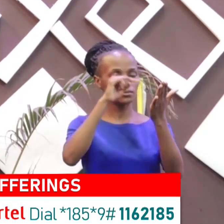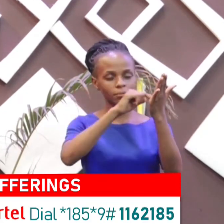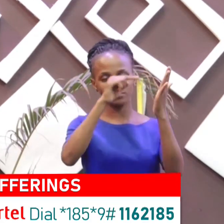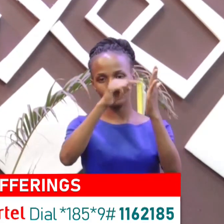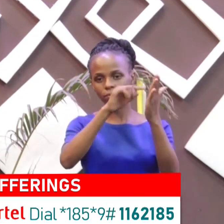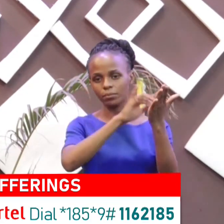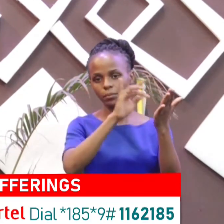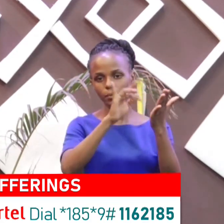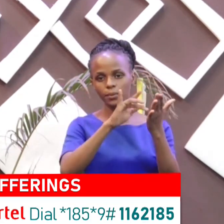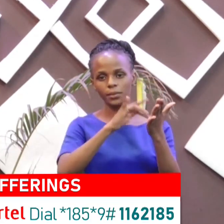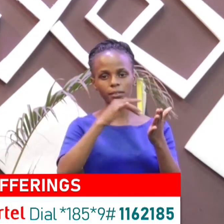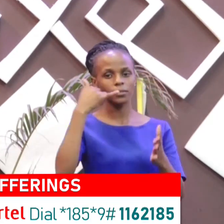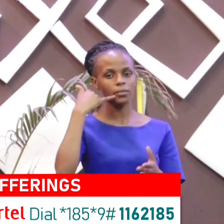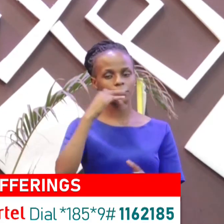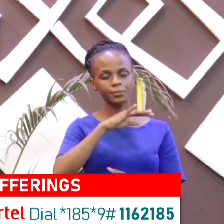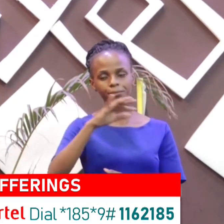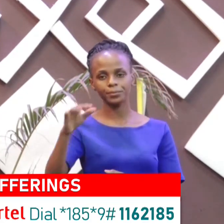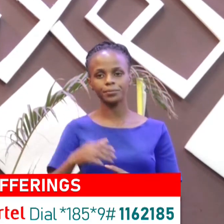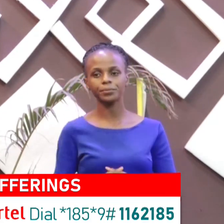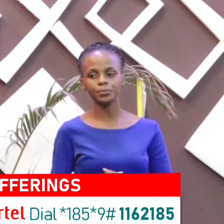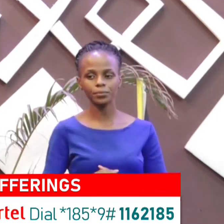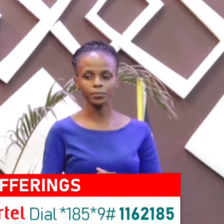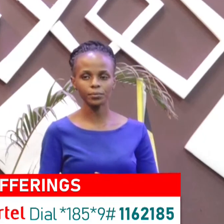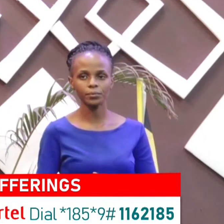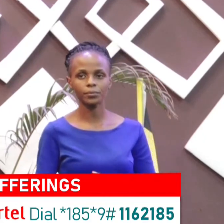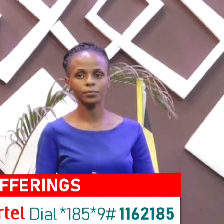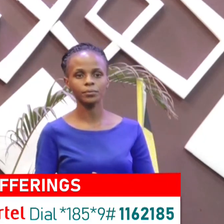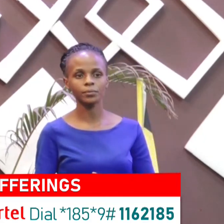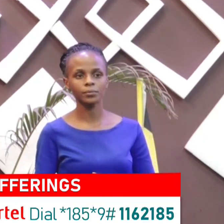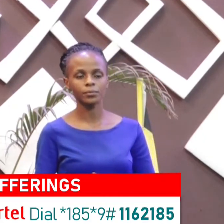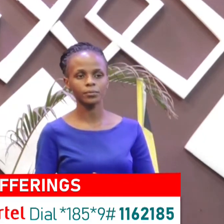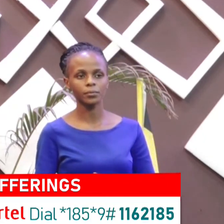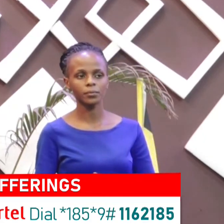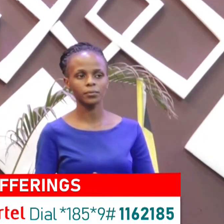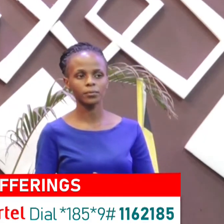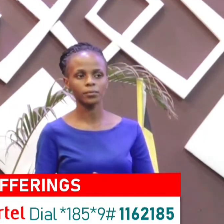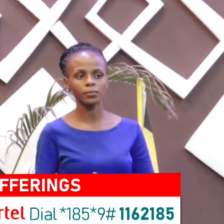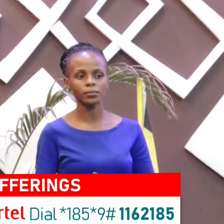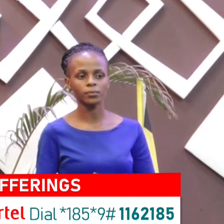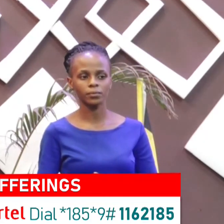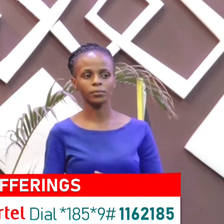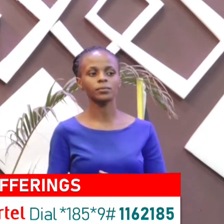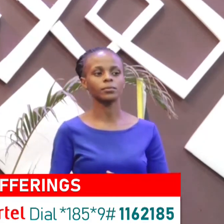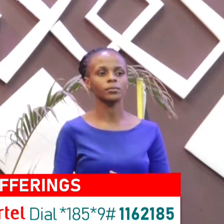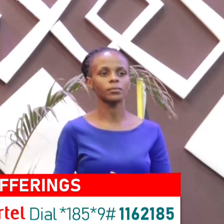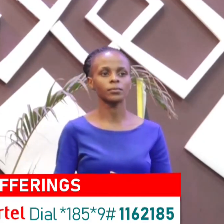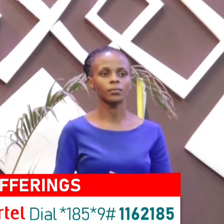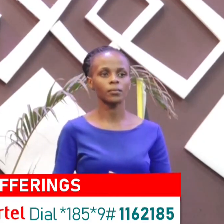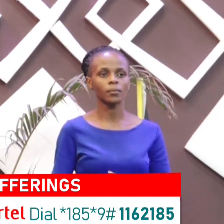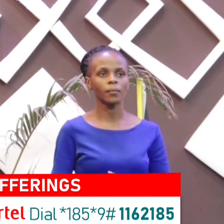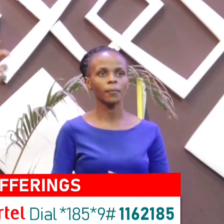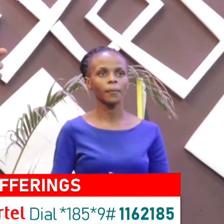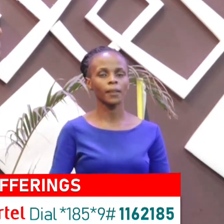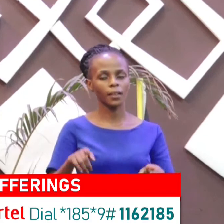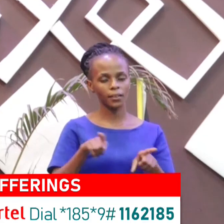by the time we come to a moment like this of giving, when your money has already been loaded on your account and you are just going to press.